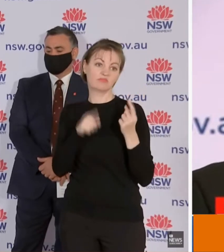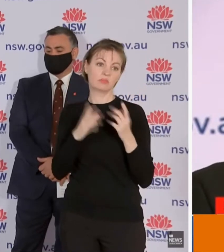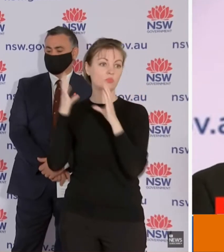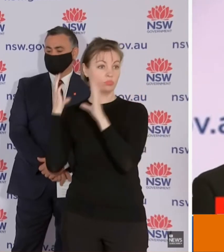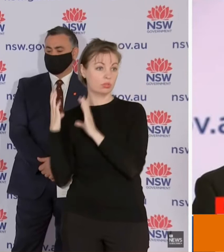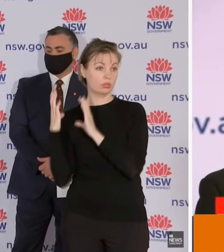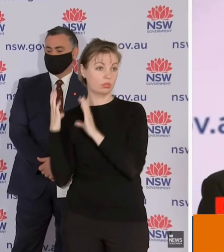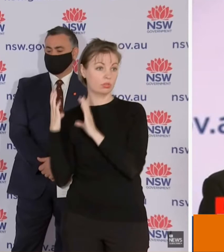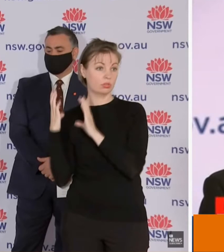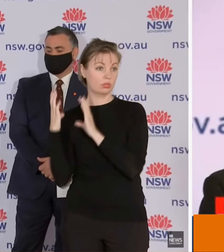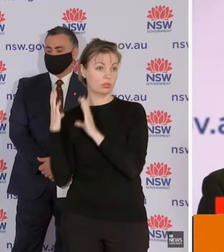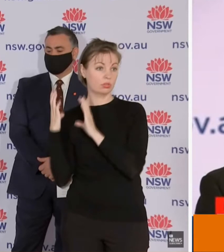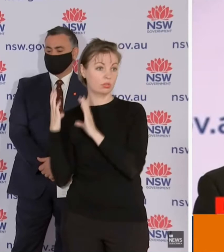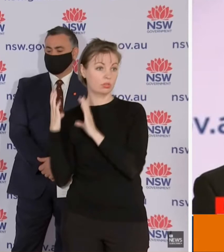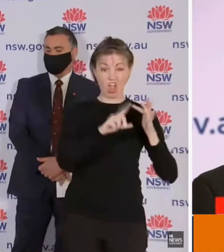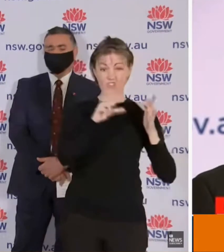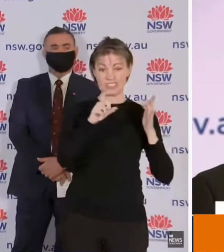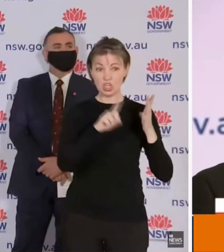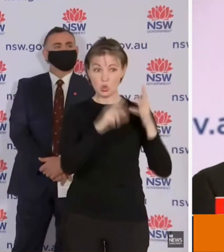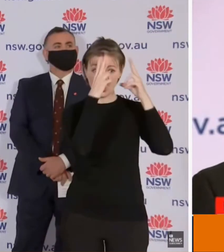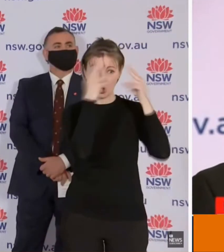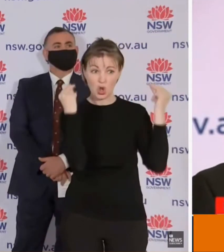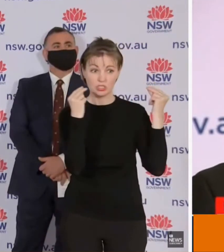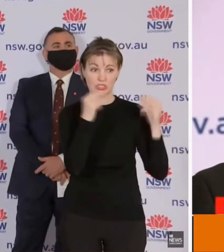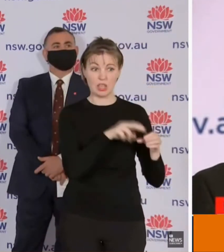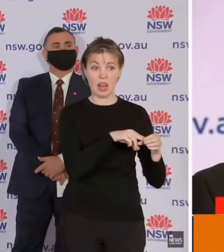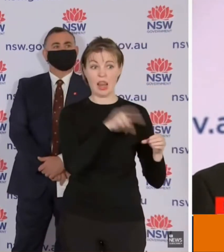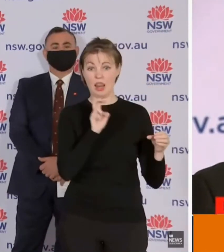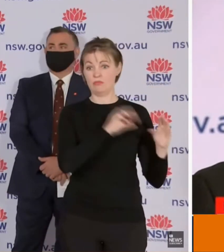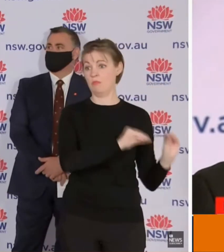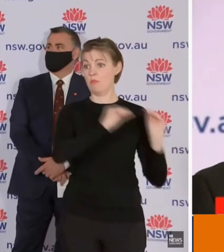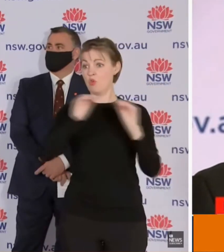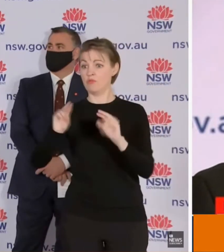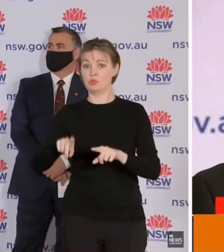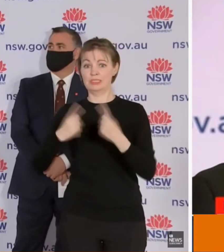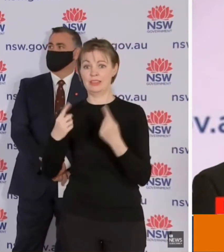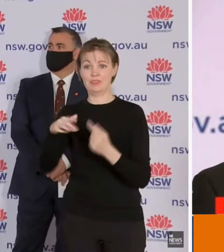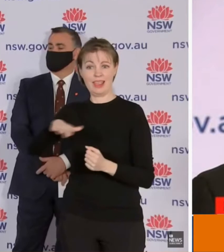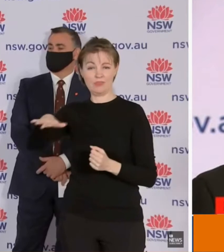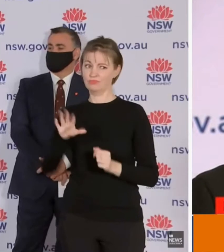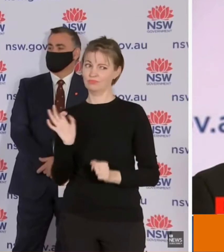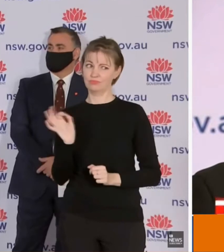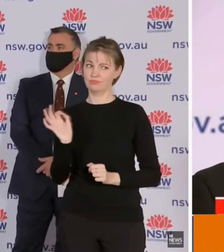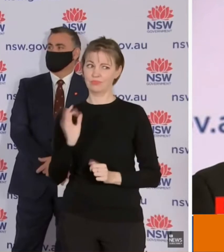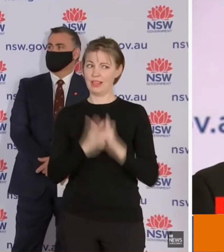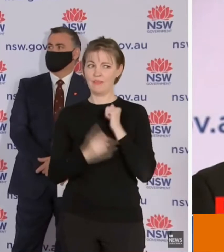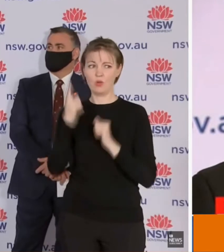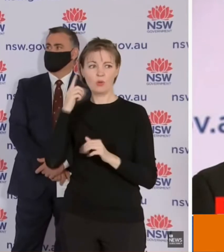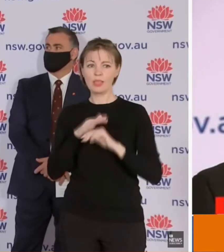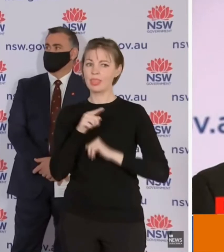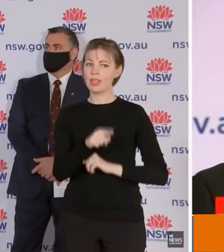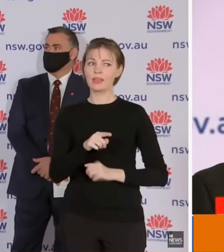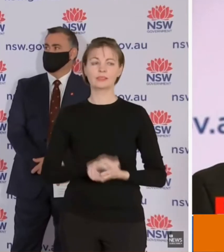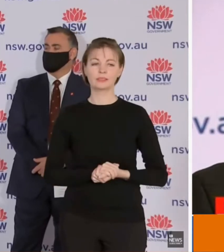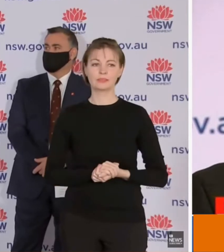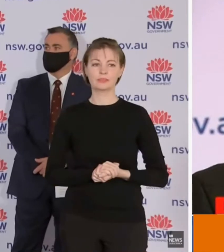any current ICU nurses leaving. The Nurses Union has mentioned some of their staff have gone there. Well, let me finish, please. There may be